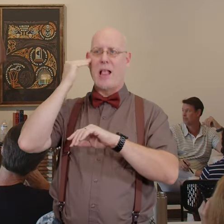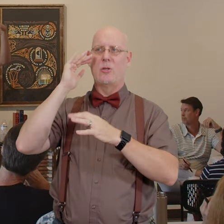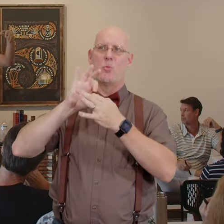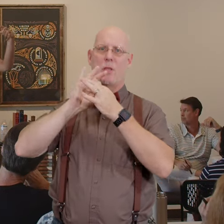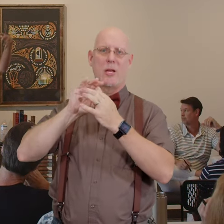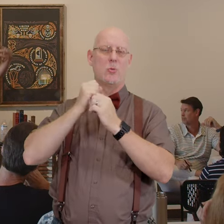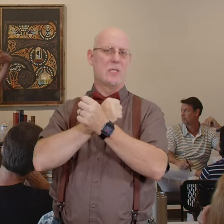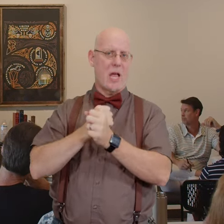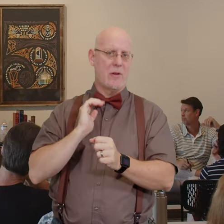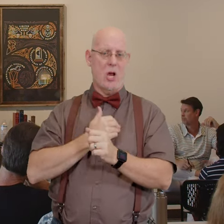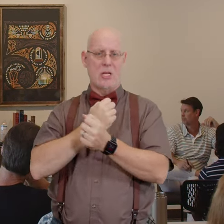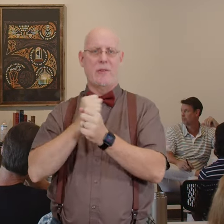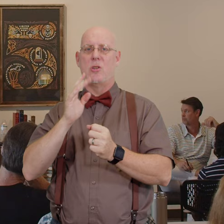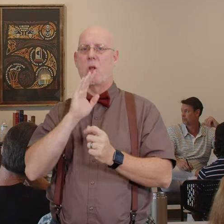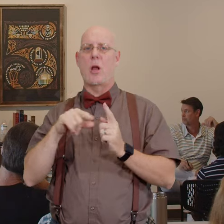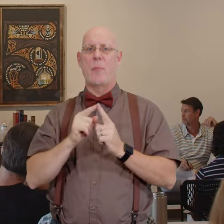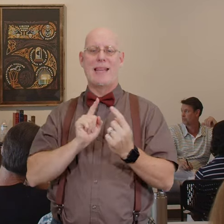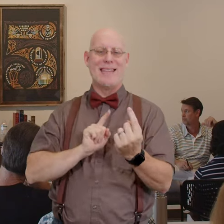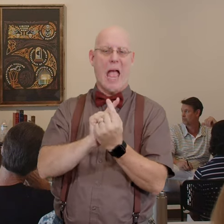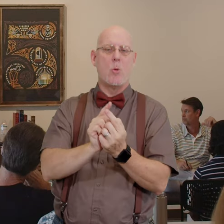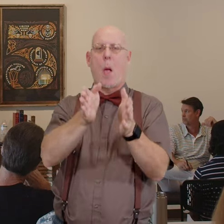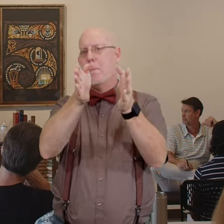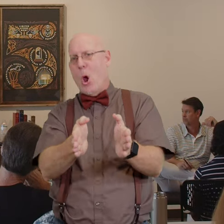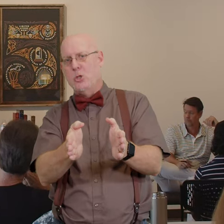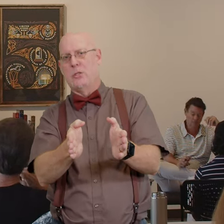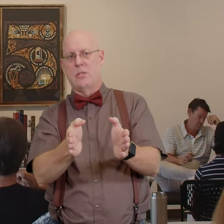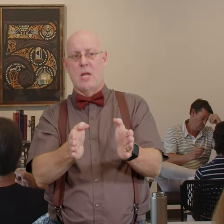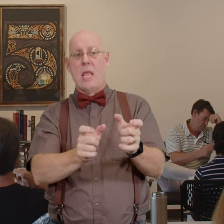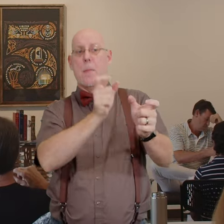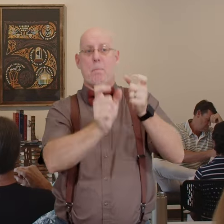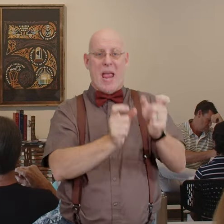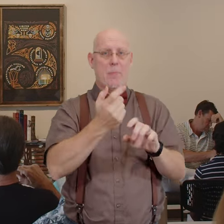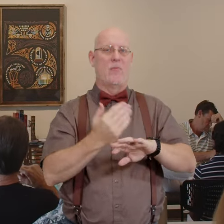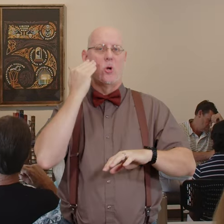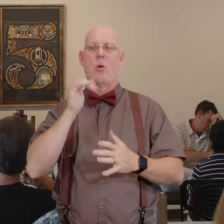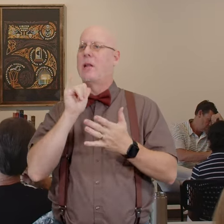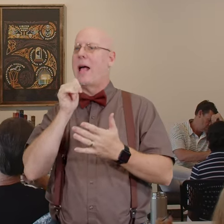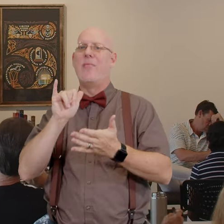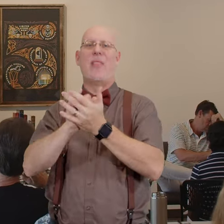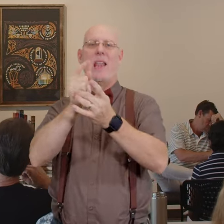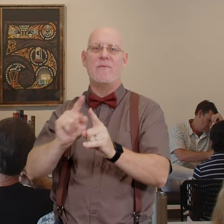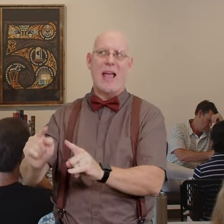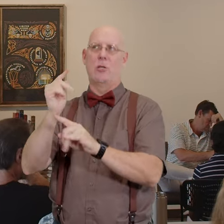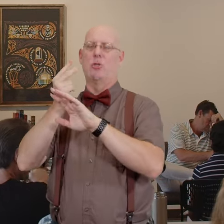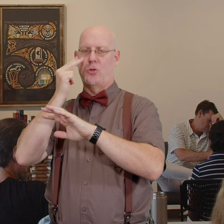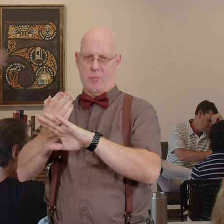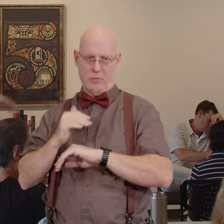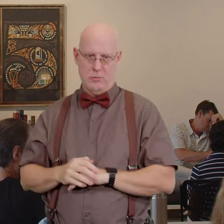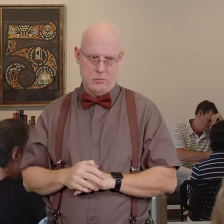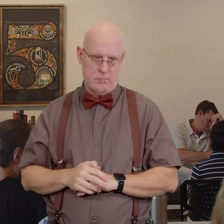foreknowledge in relation to salvation, our salvation, he's talking about encountering people for those whom he foreknew, not that which he foreknew. Okay,